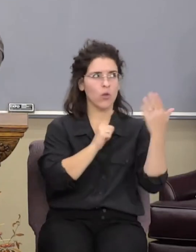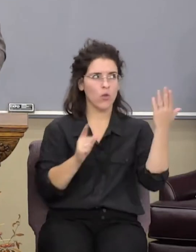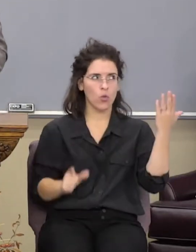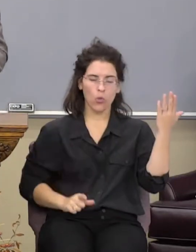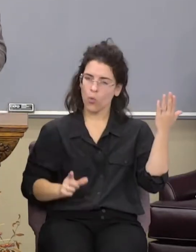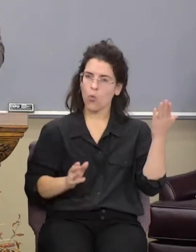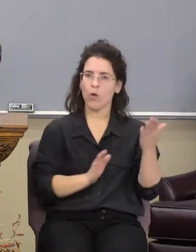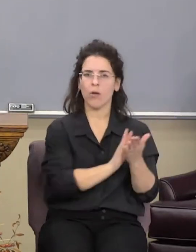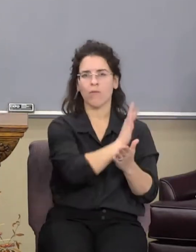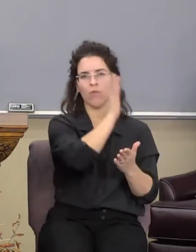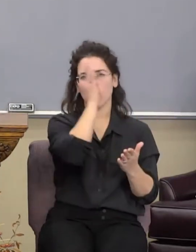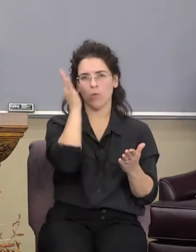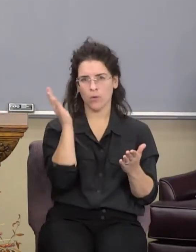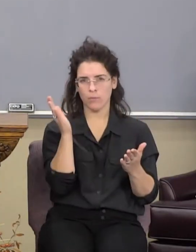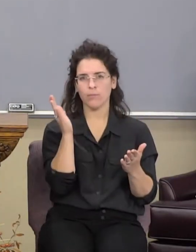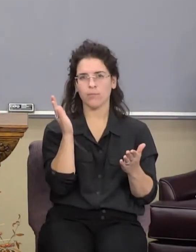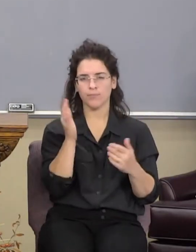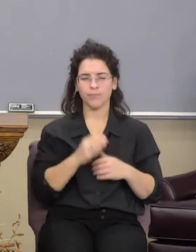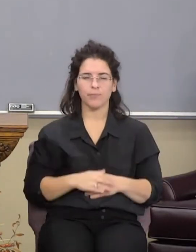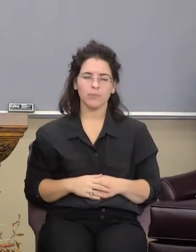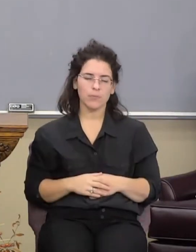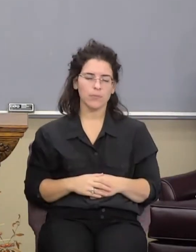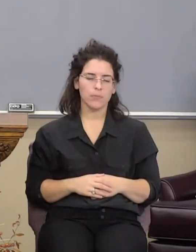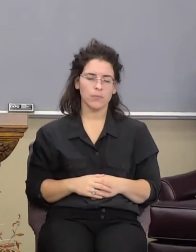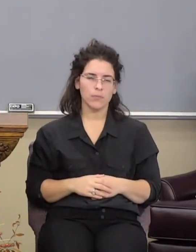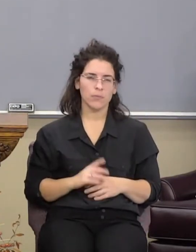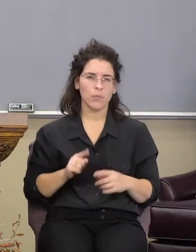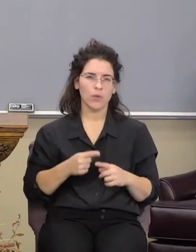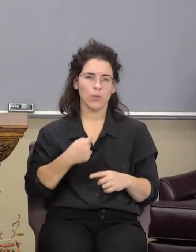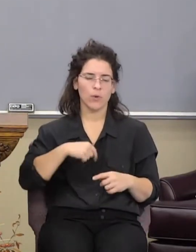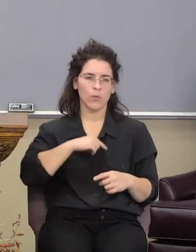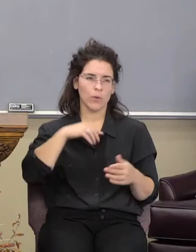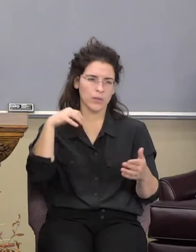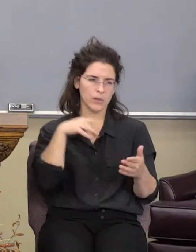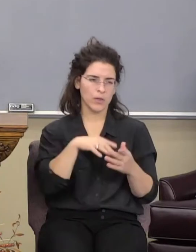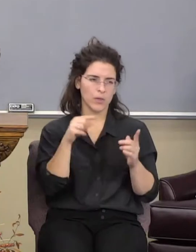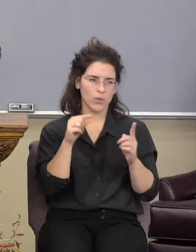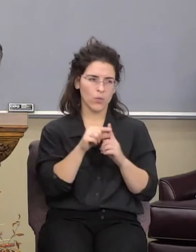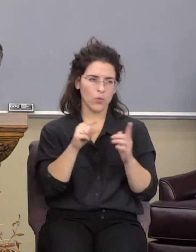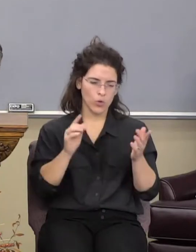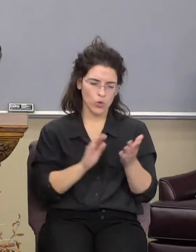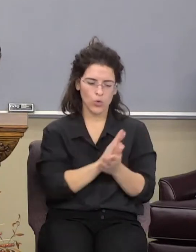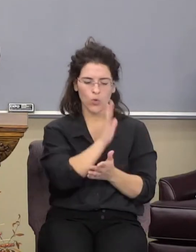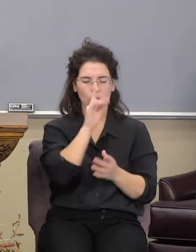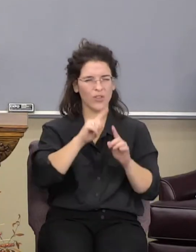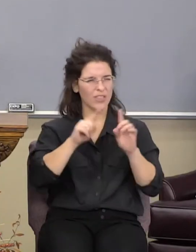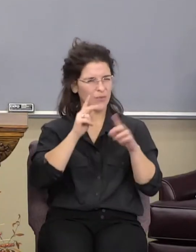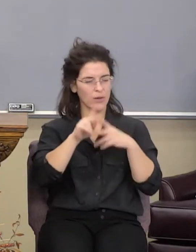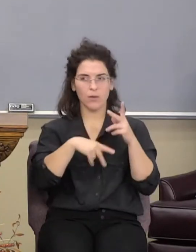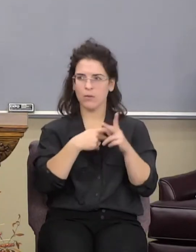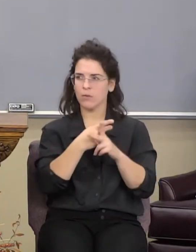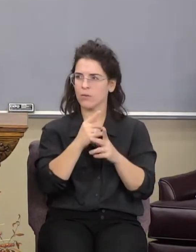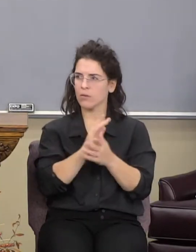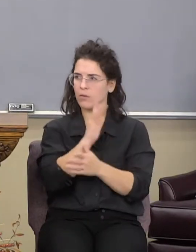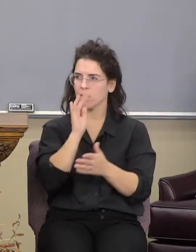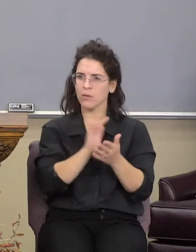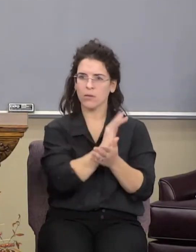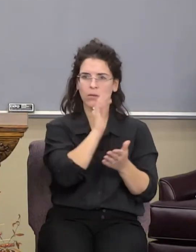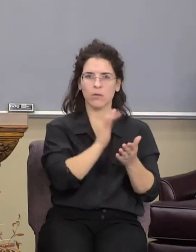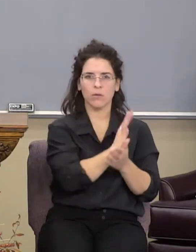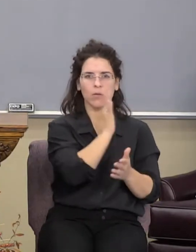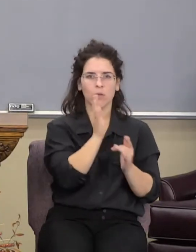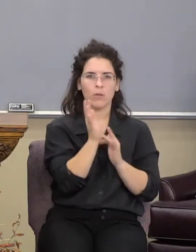of glory. When we study the word glory, there are different types of glory in the Bible. Of course, the